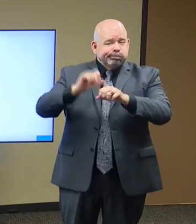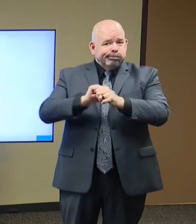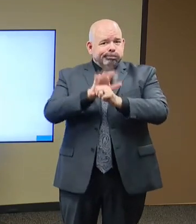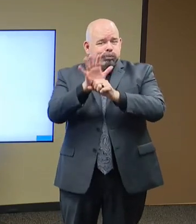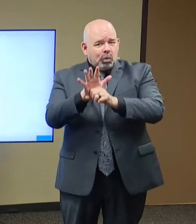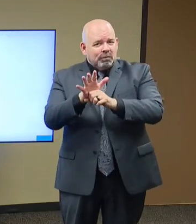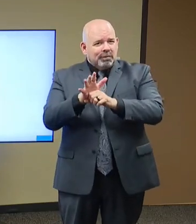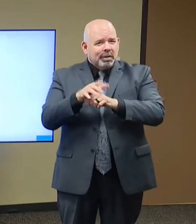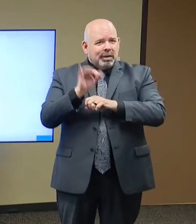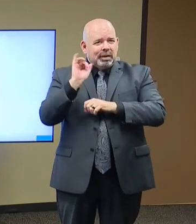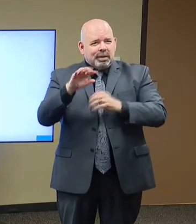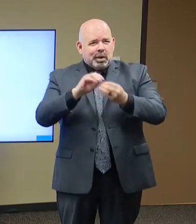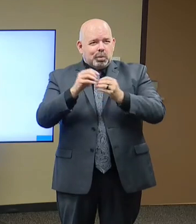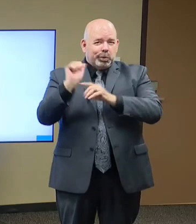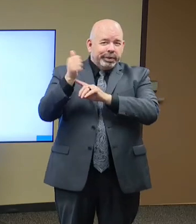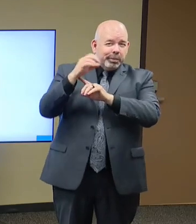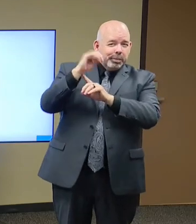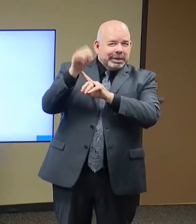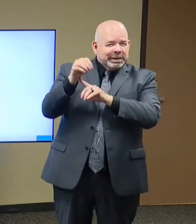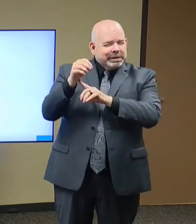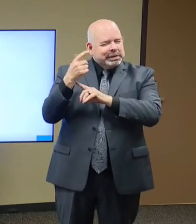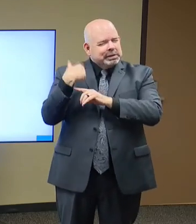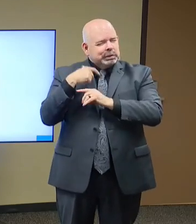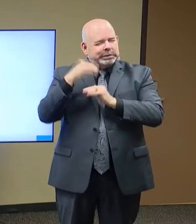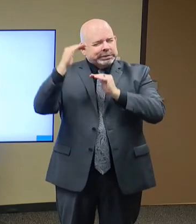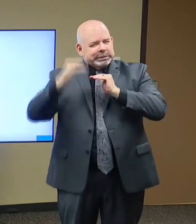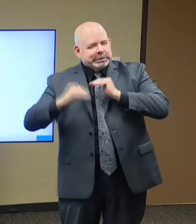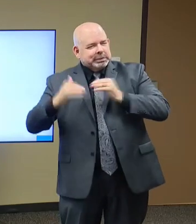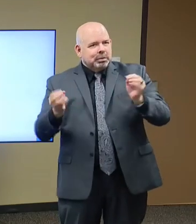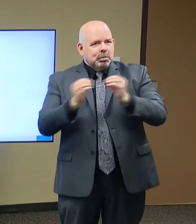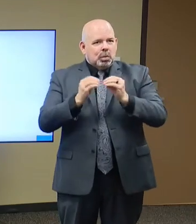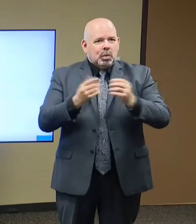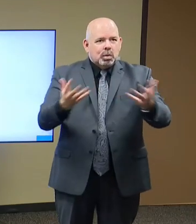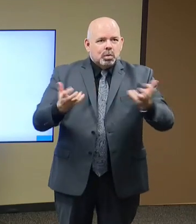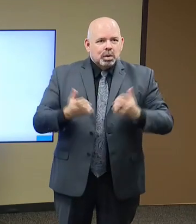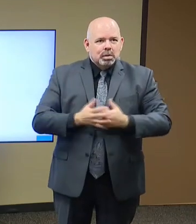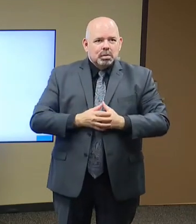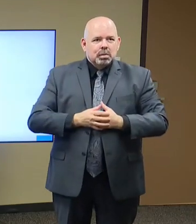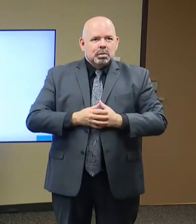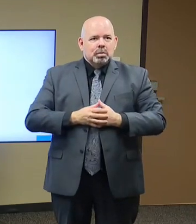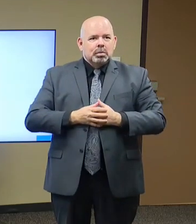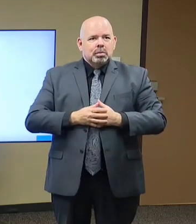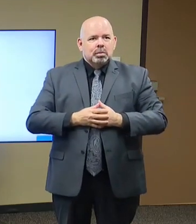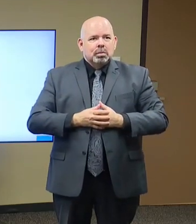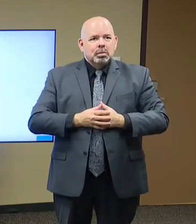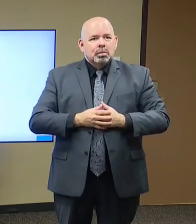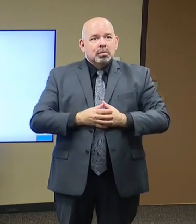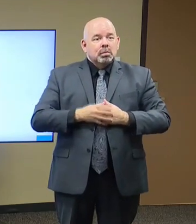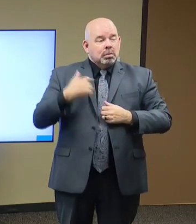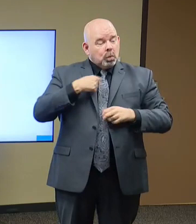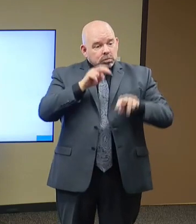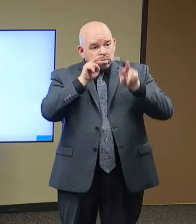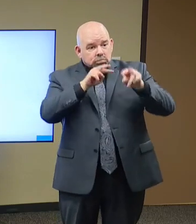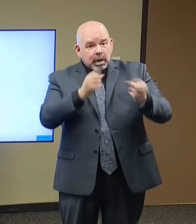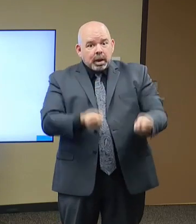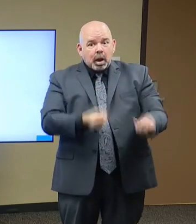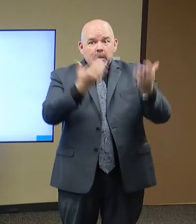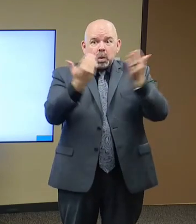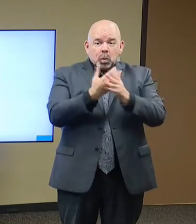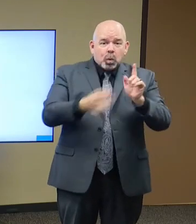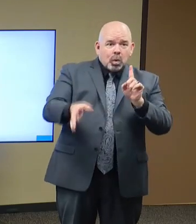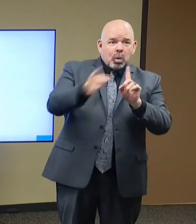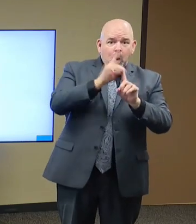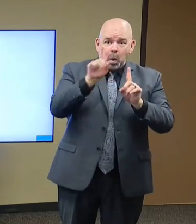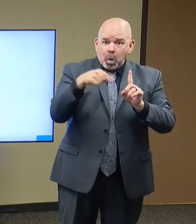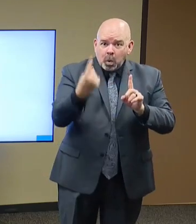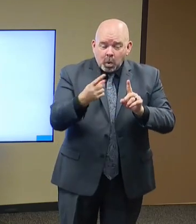We've said from the start that we don't just look at the number of new cases that we're reporting each day, because sometimes